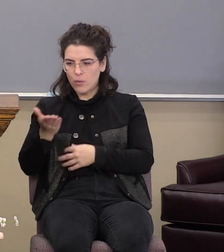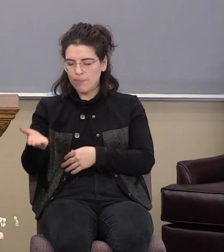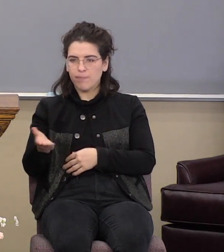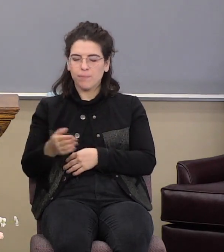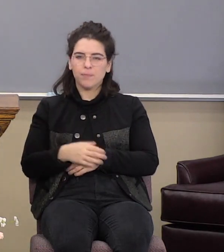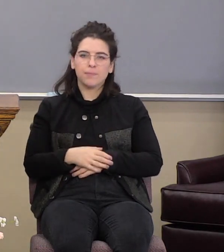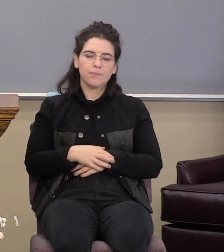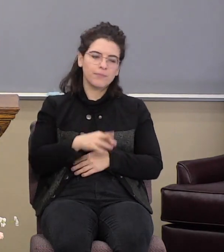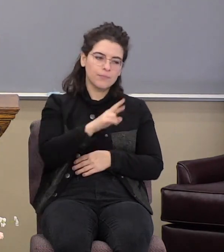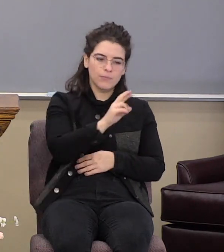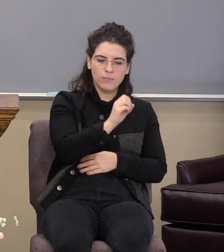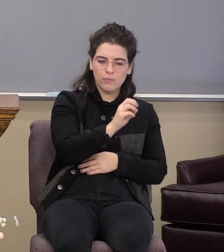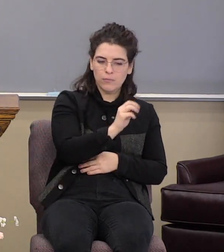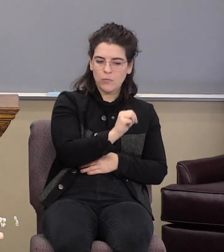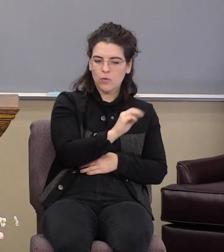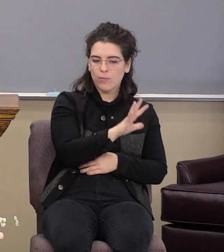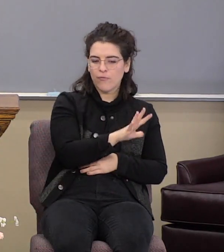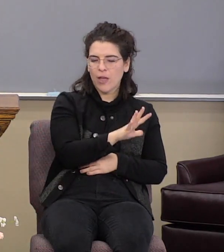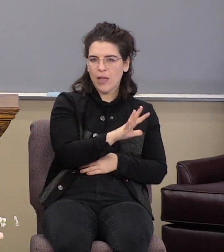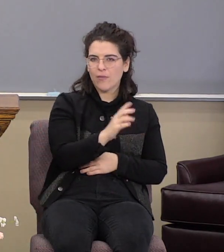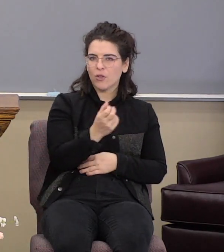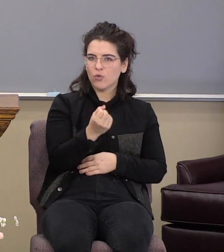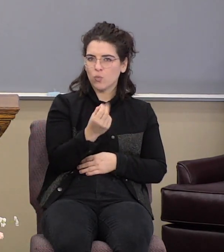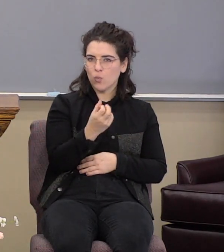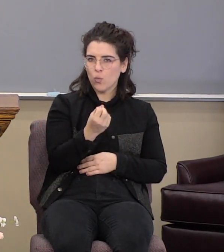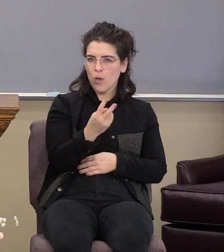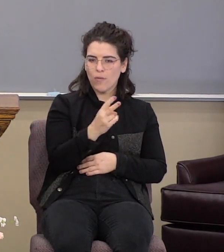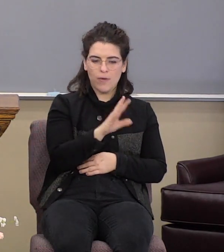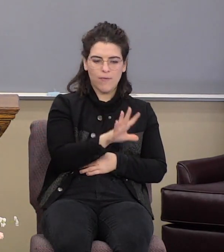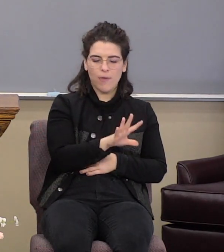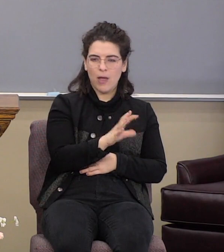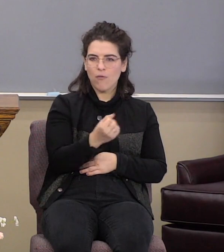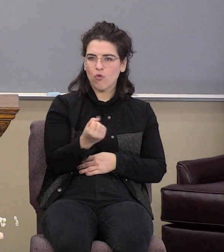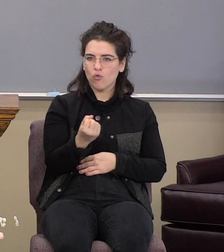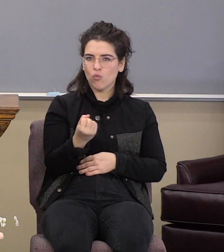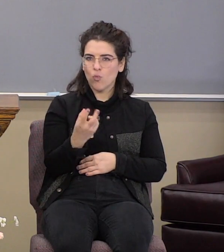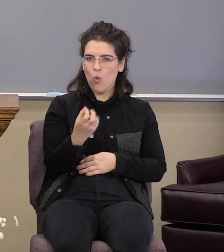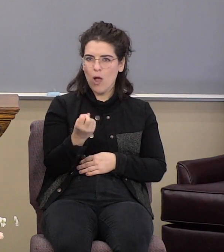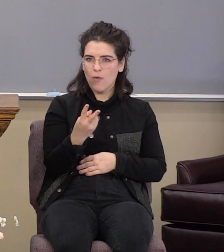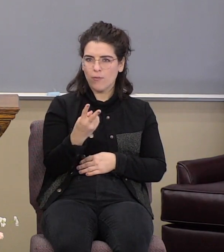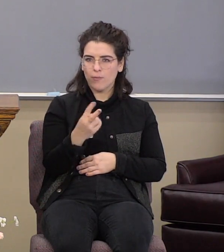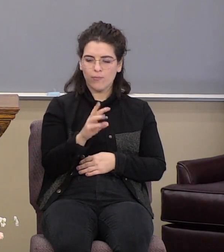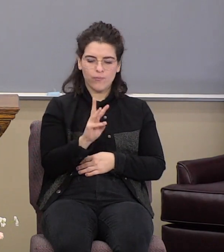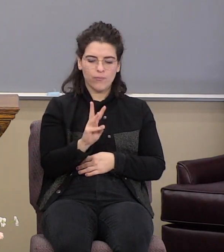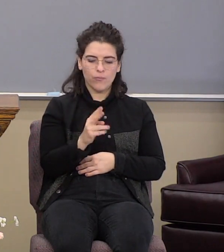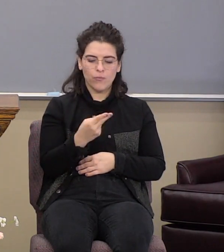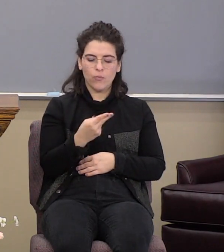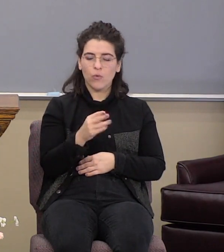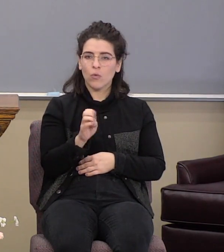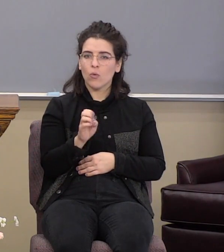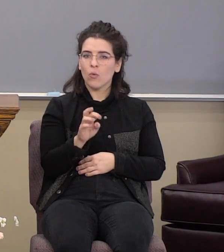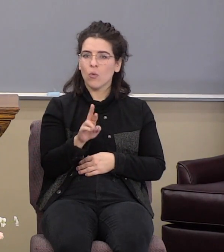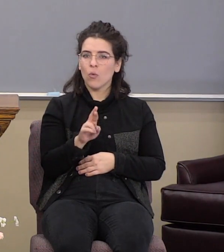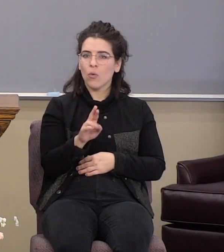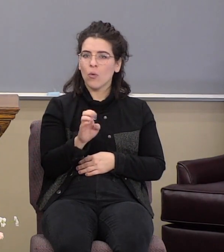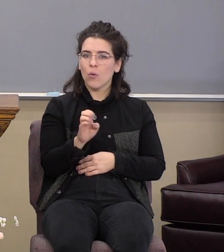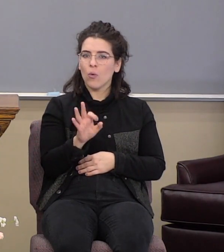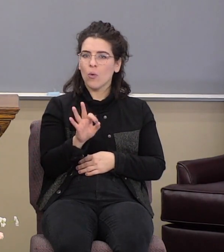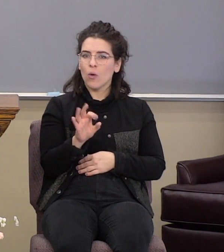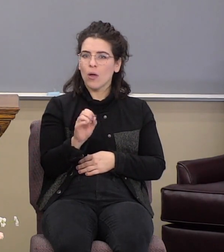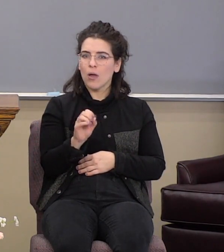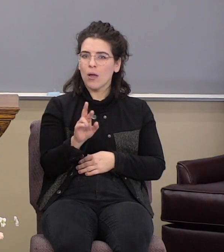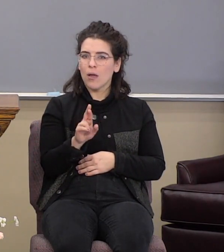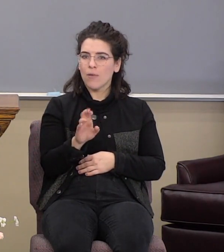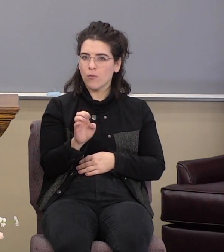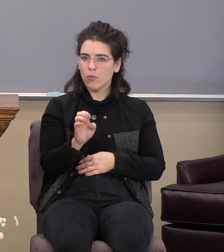5, what we learn in verse 12, Romans chapter 5, verse 12, wherefore, as by one